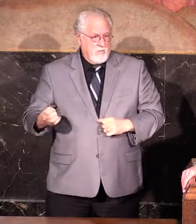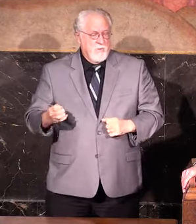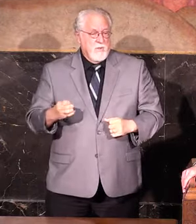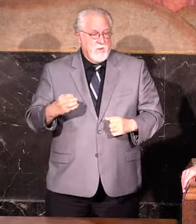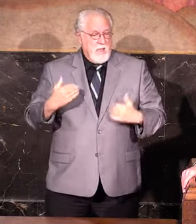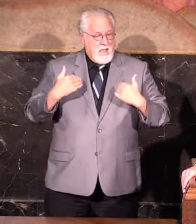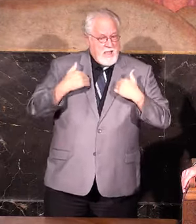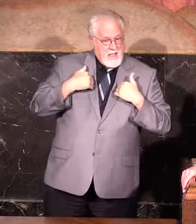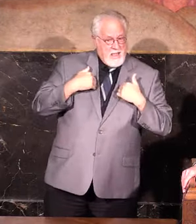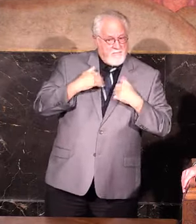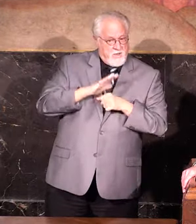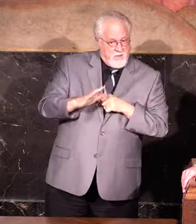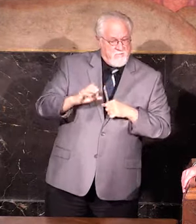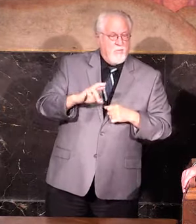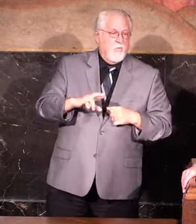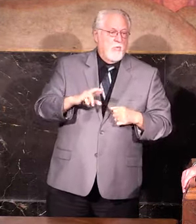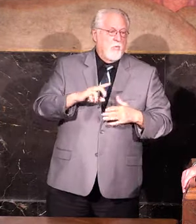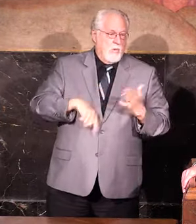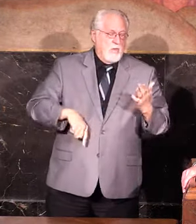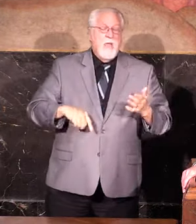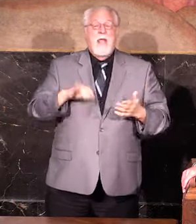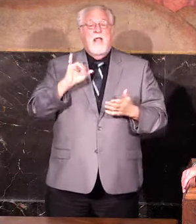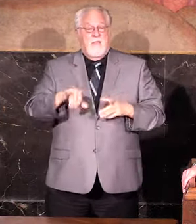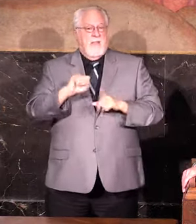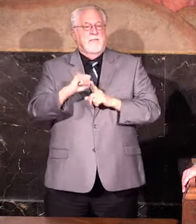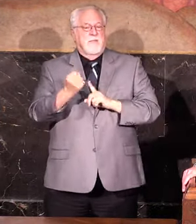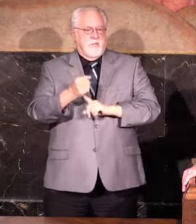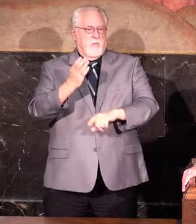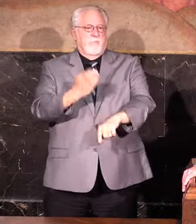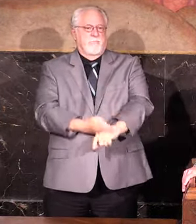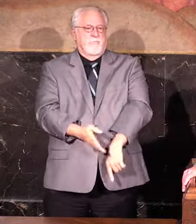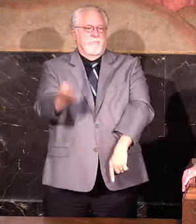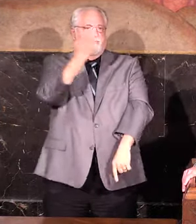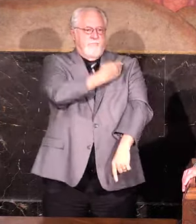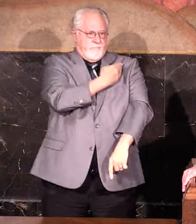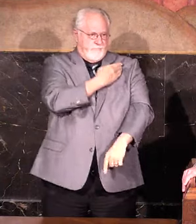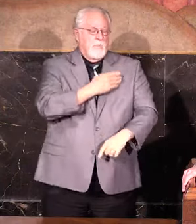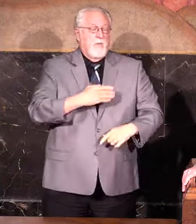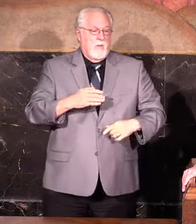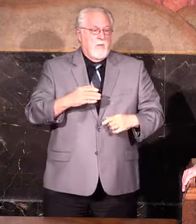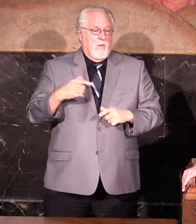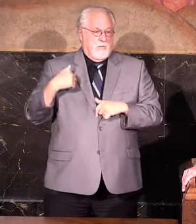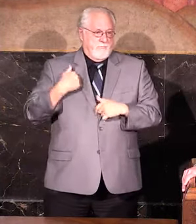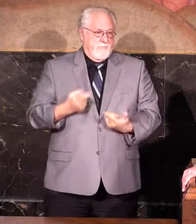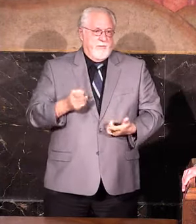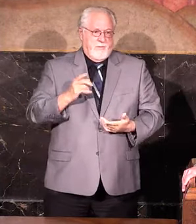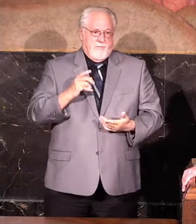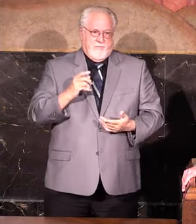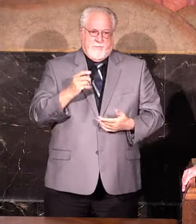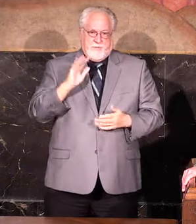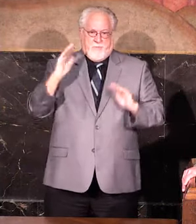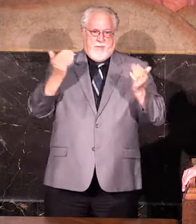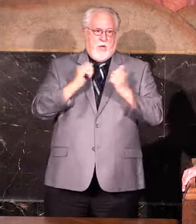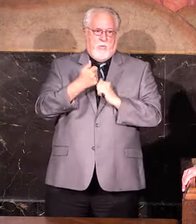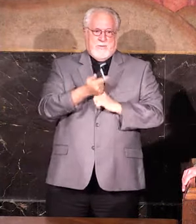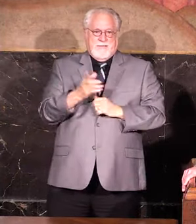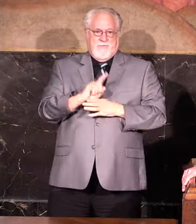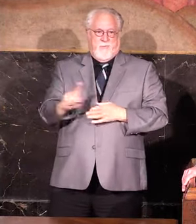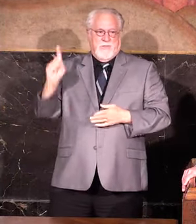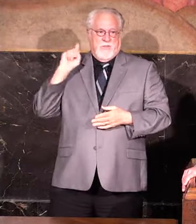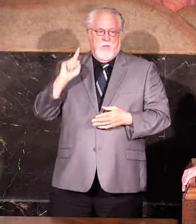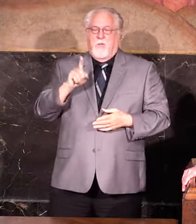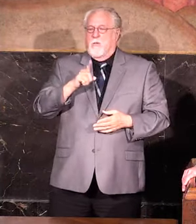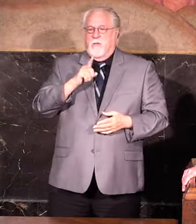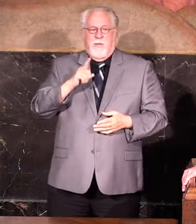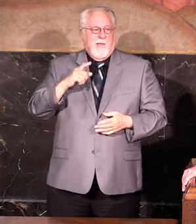as well, which, by the way, that situation has improved dramatically over what it was several weeks ago. I'm not going to tell you it's all